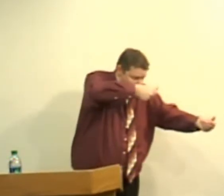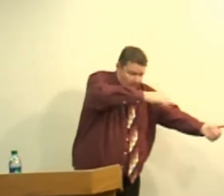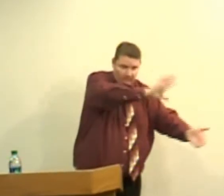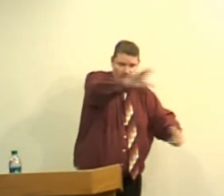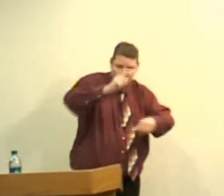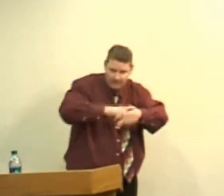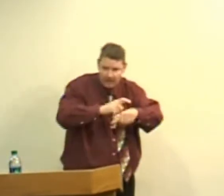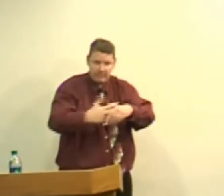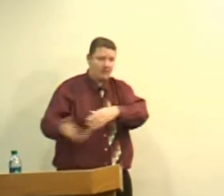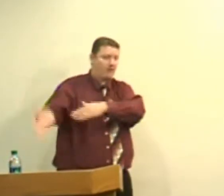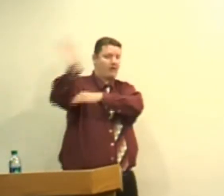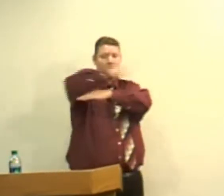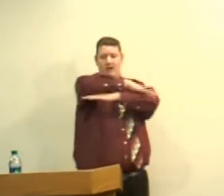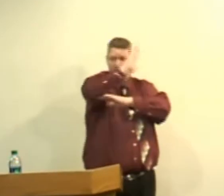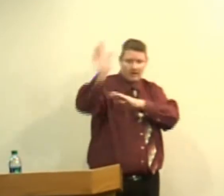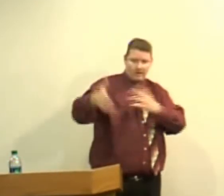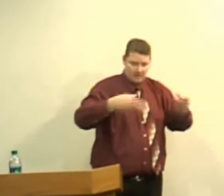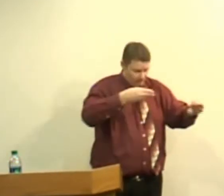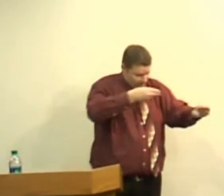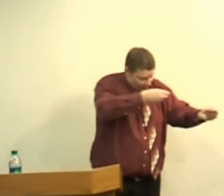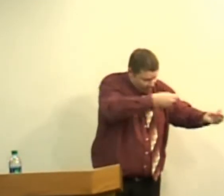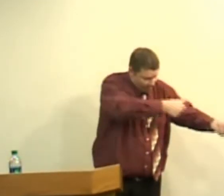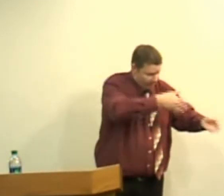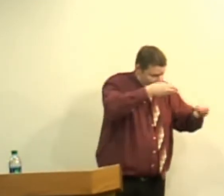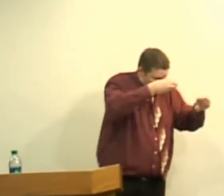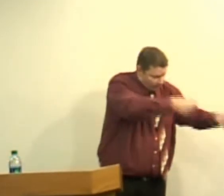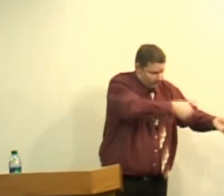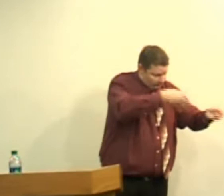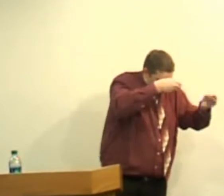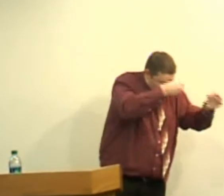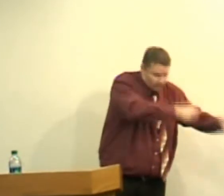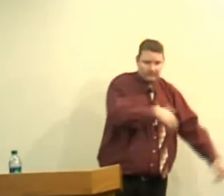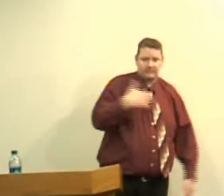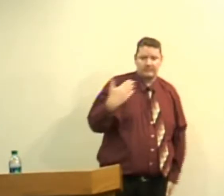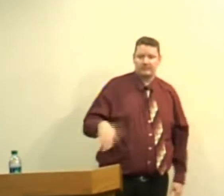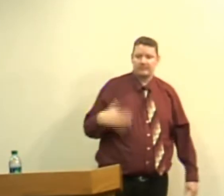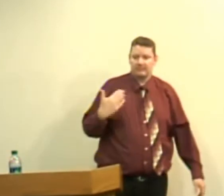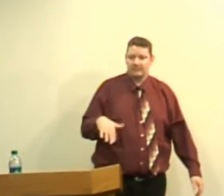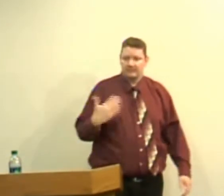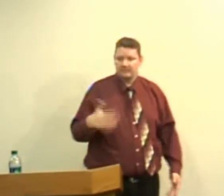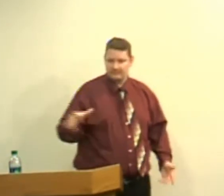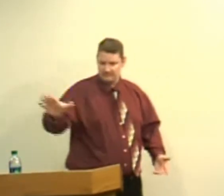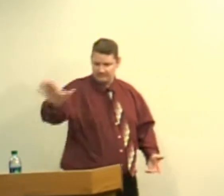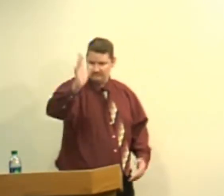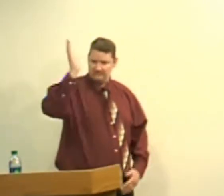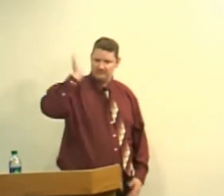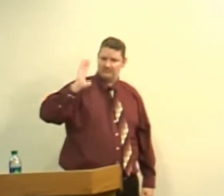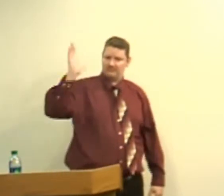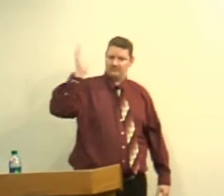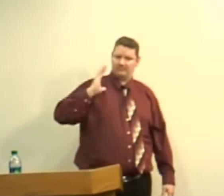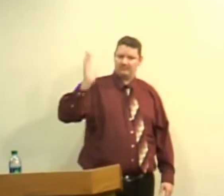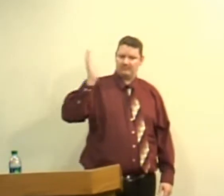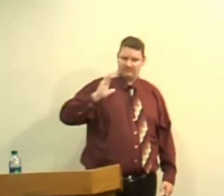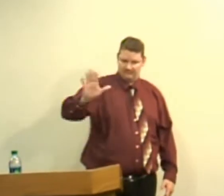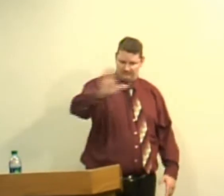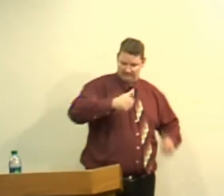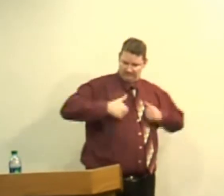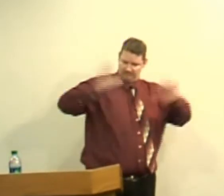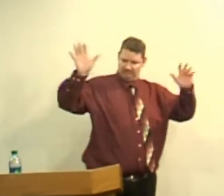things. And they just spend all of their time, day and night, pouring themselves into these lusts